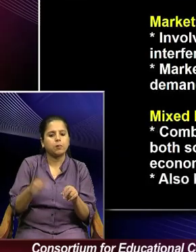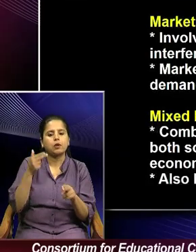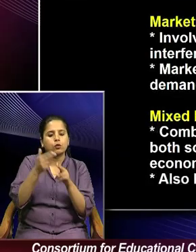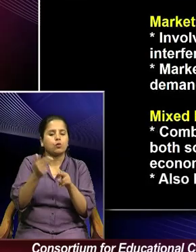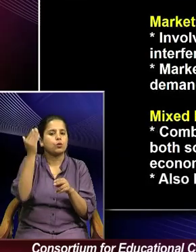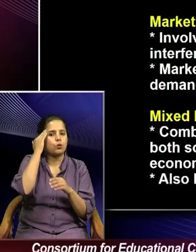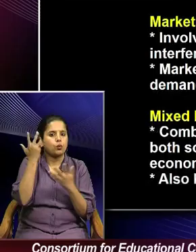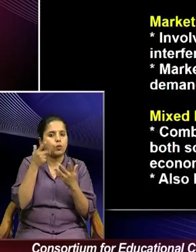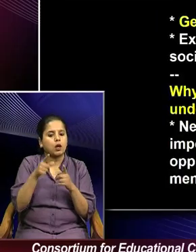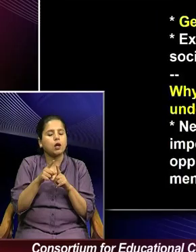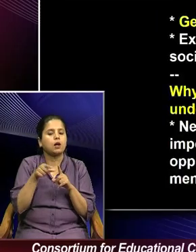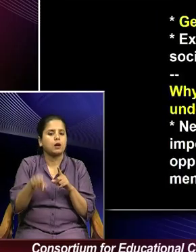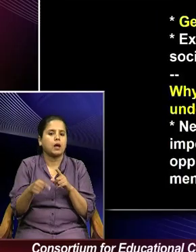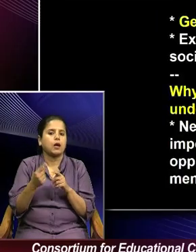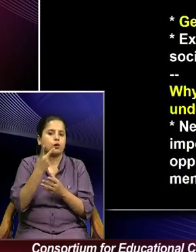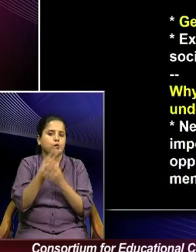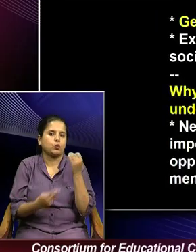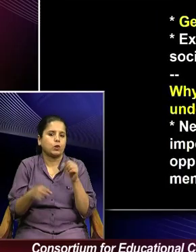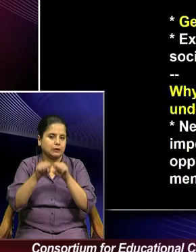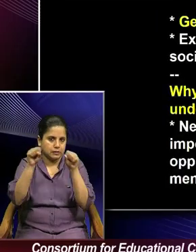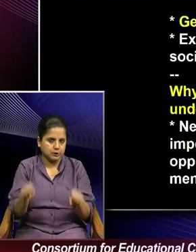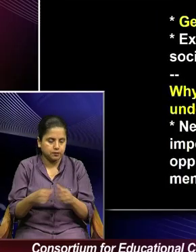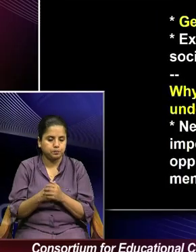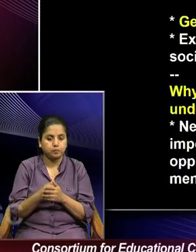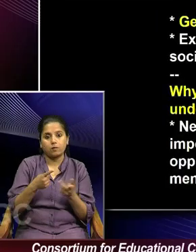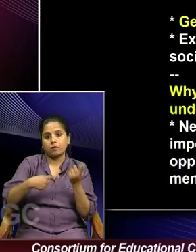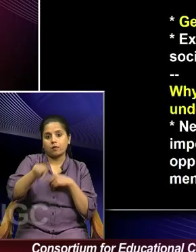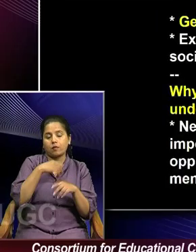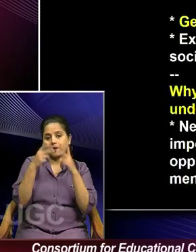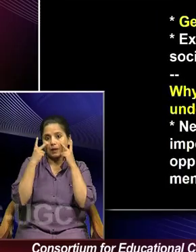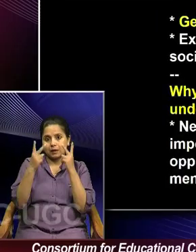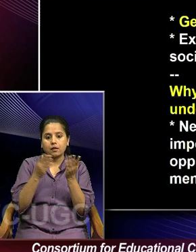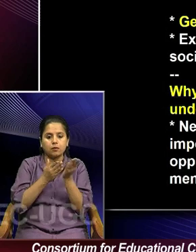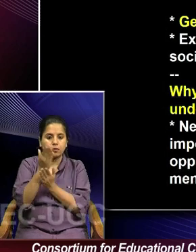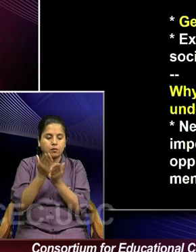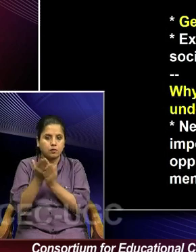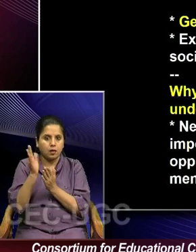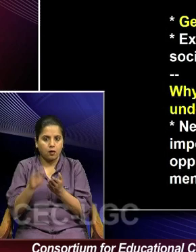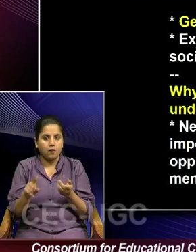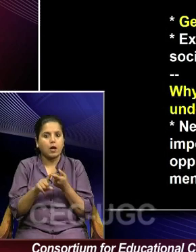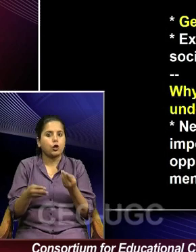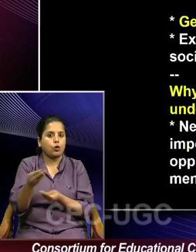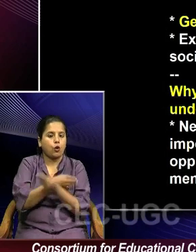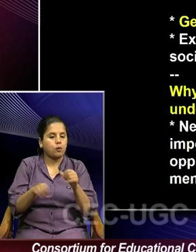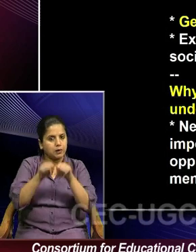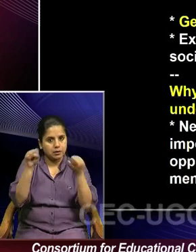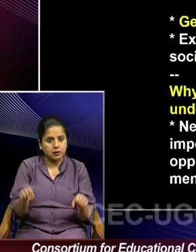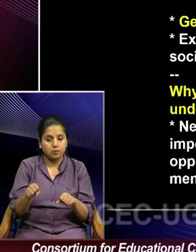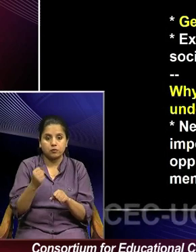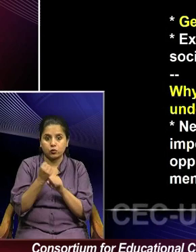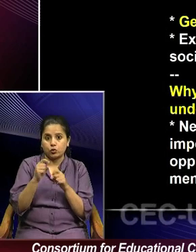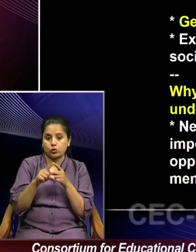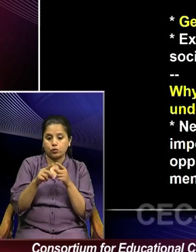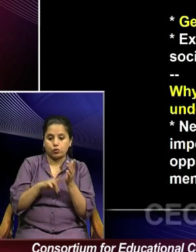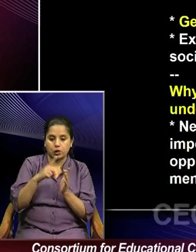a dual system. Now, when we look at these various types of economic system, gender